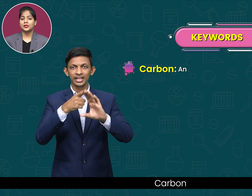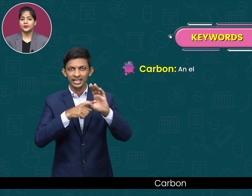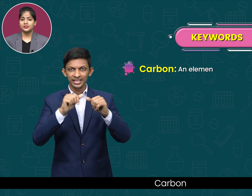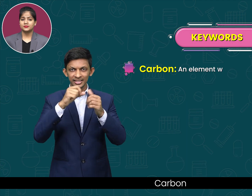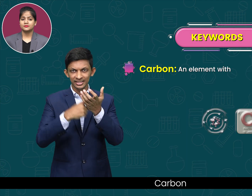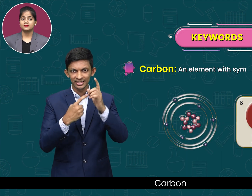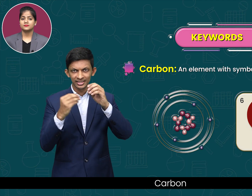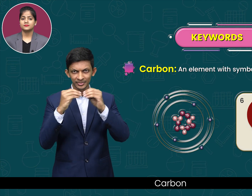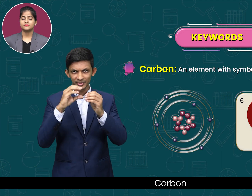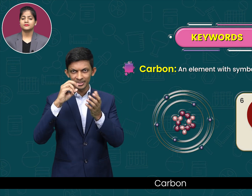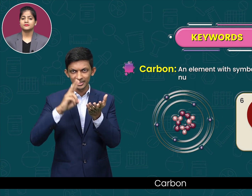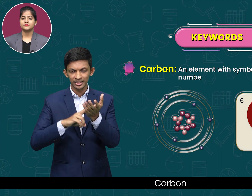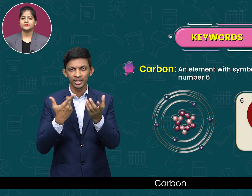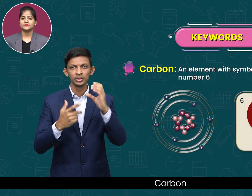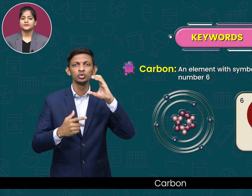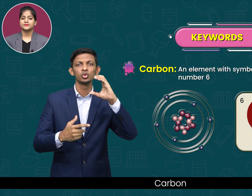carbon,